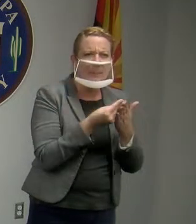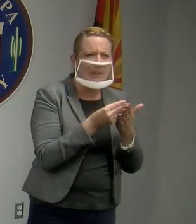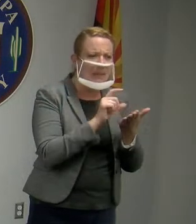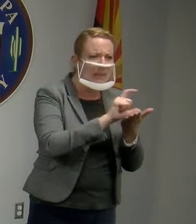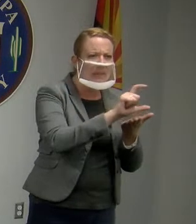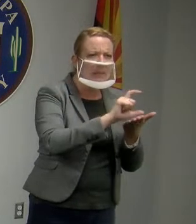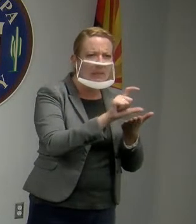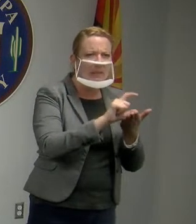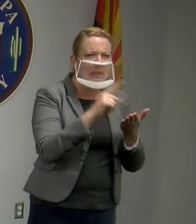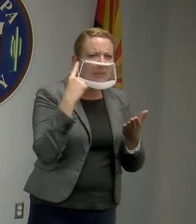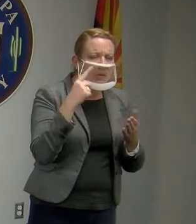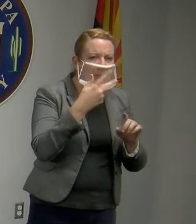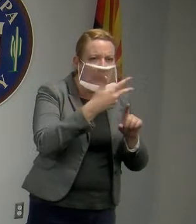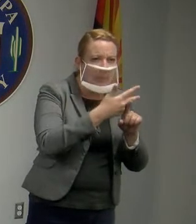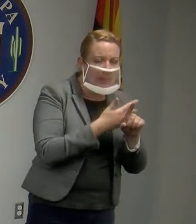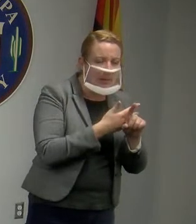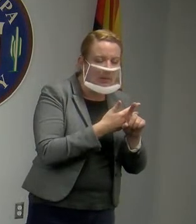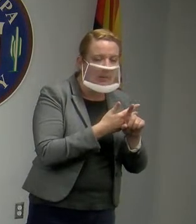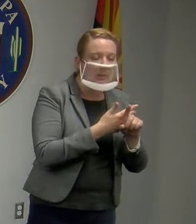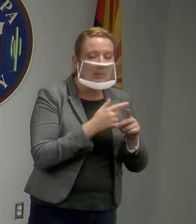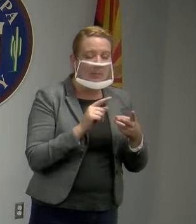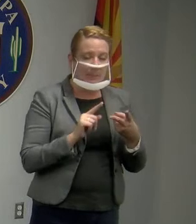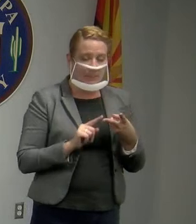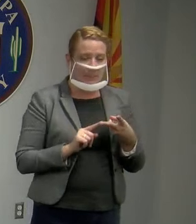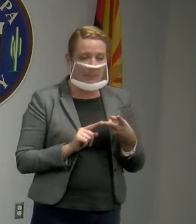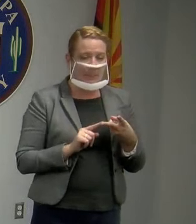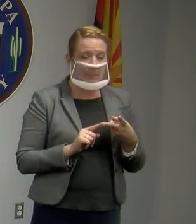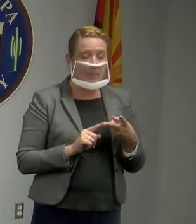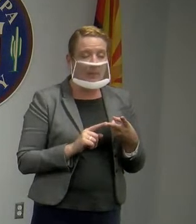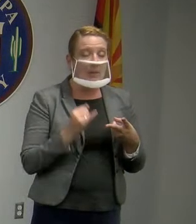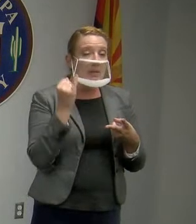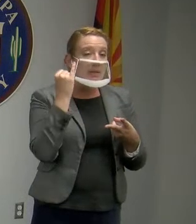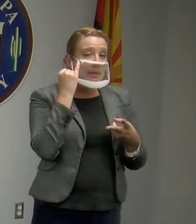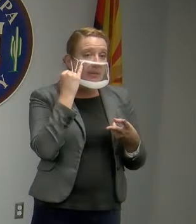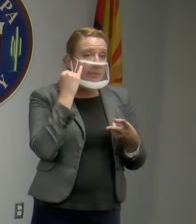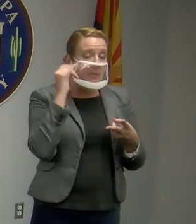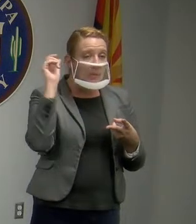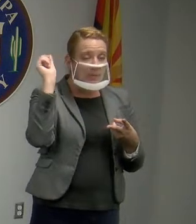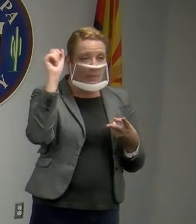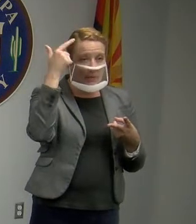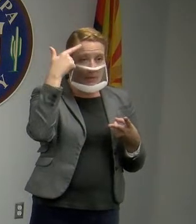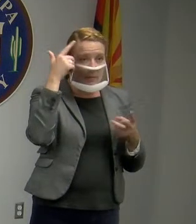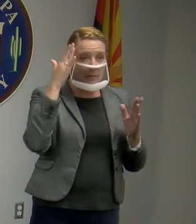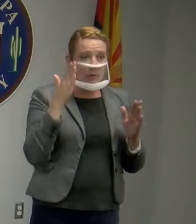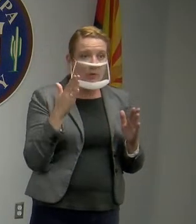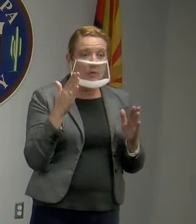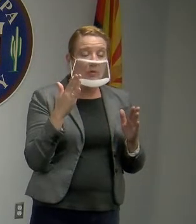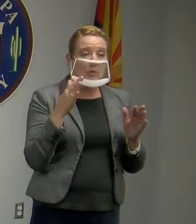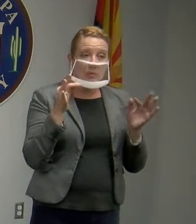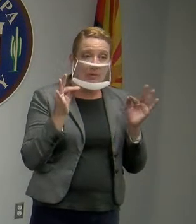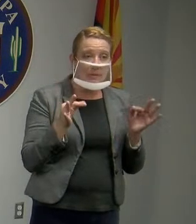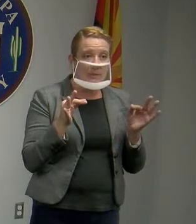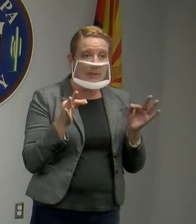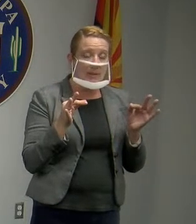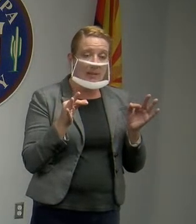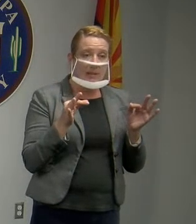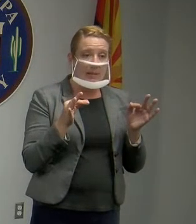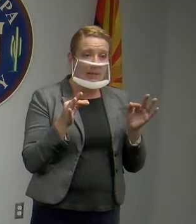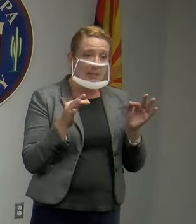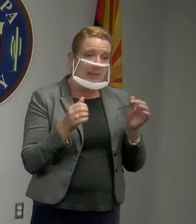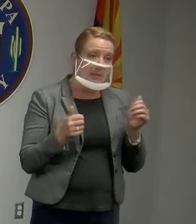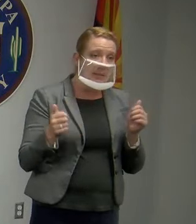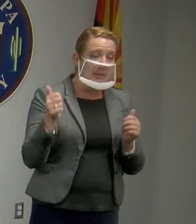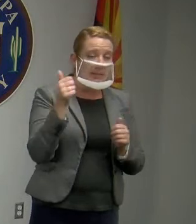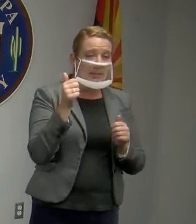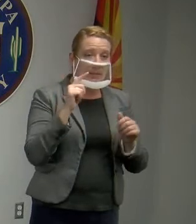moratorium in place in the event that the governor allows his executive order to expire, the one